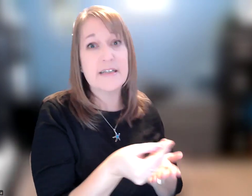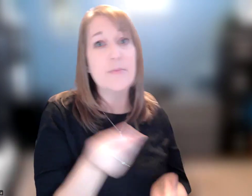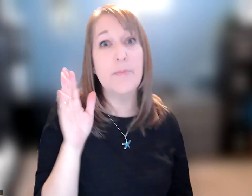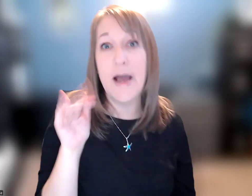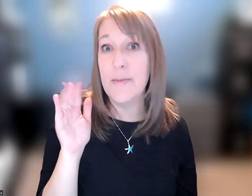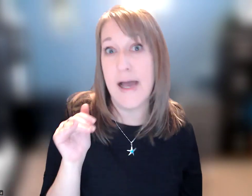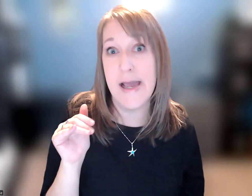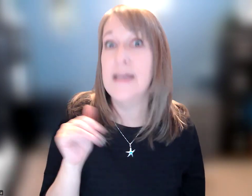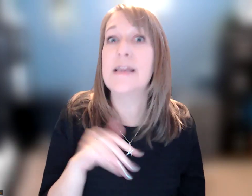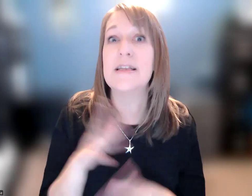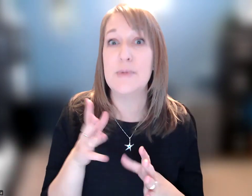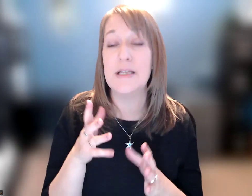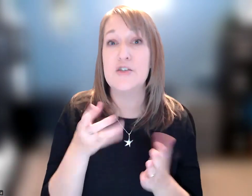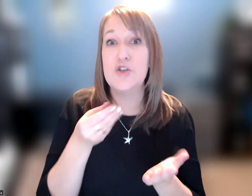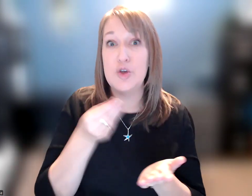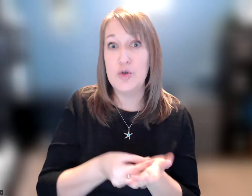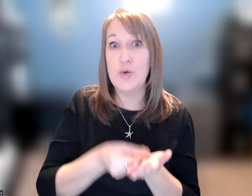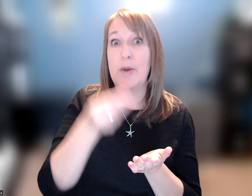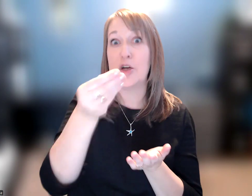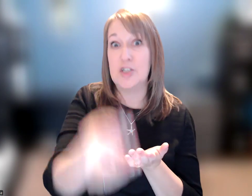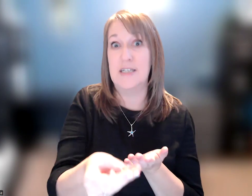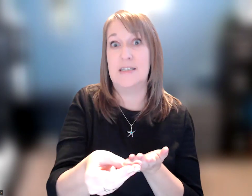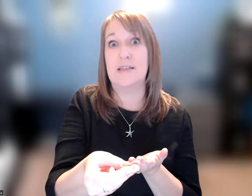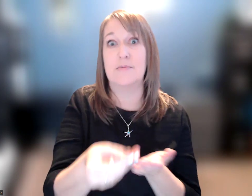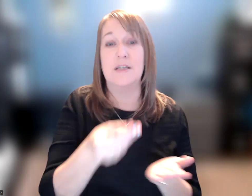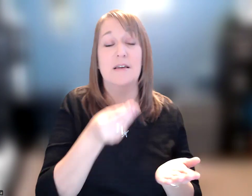mean bye-bye. This means to purchase